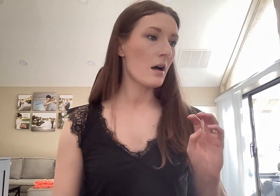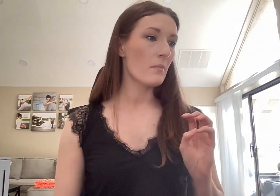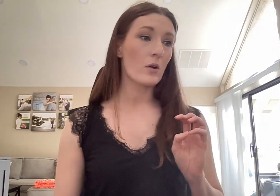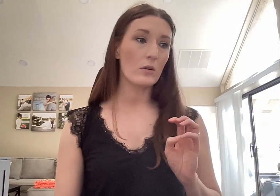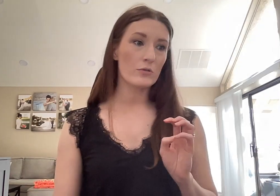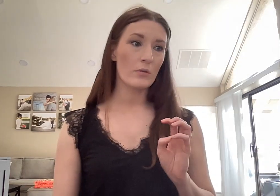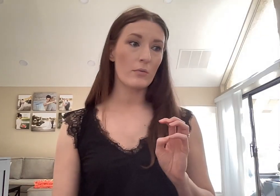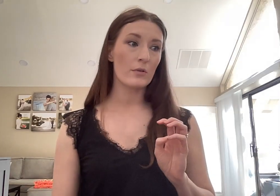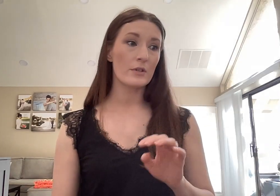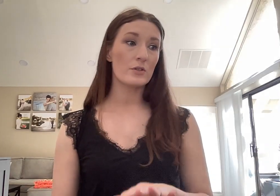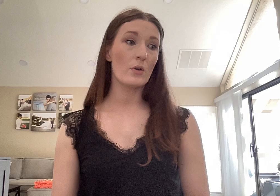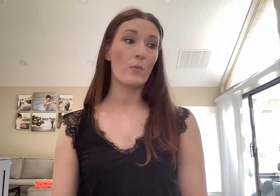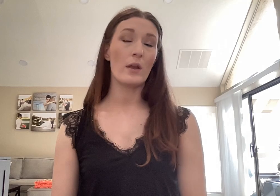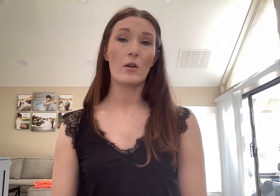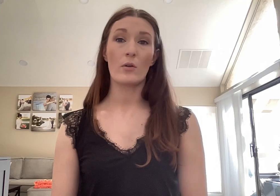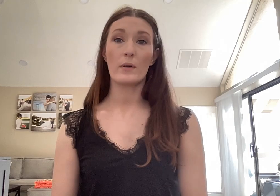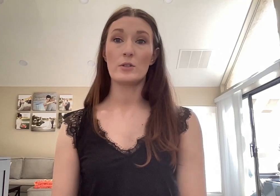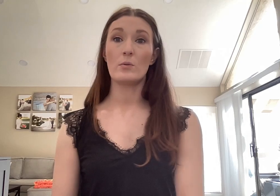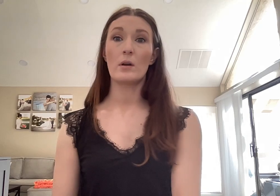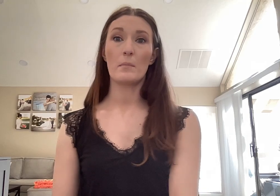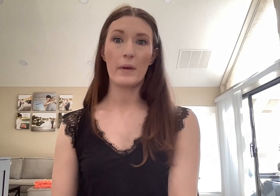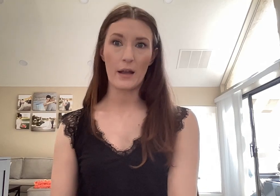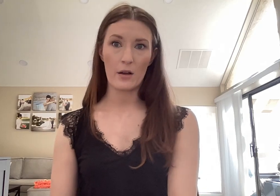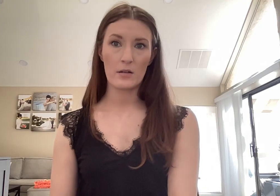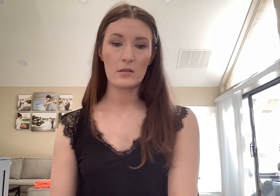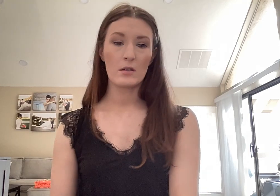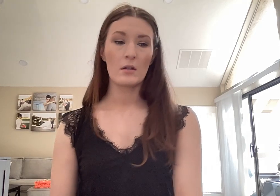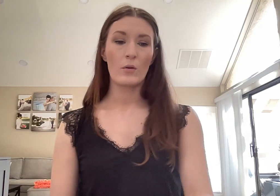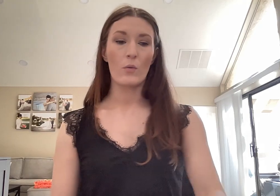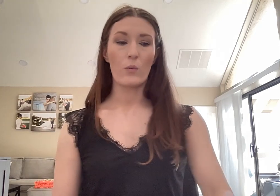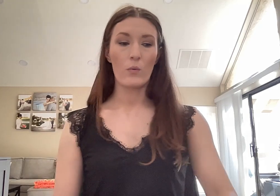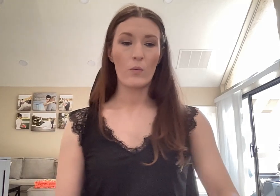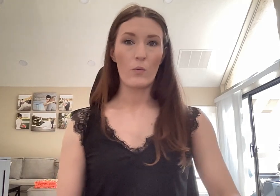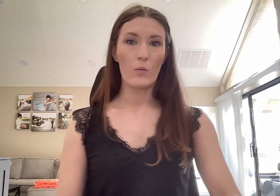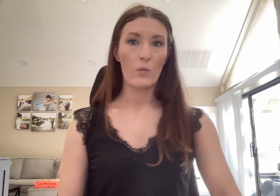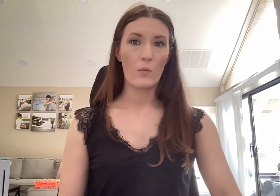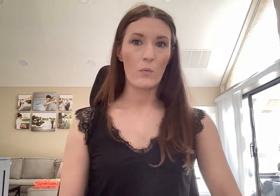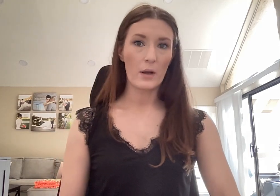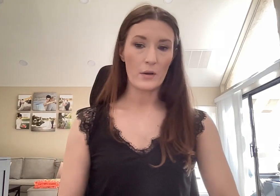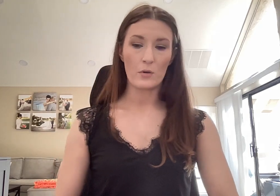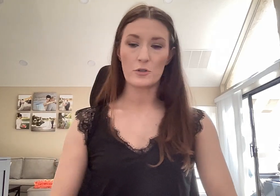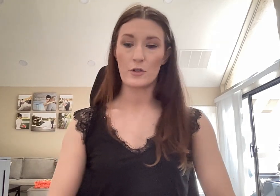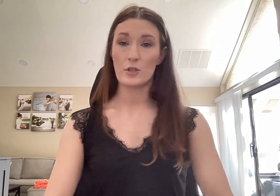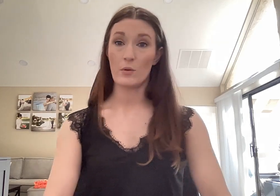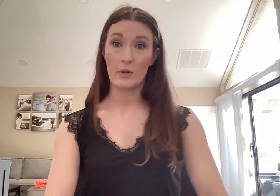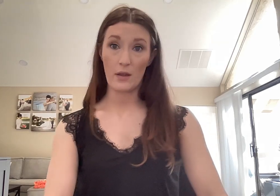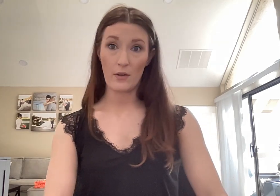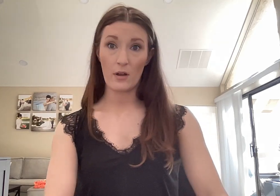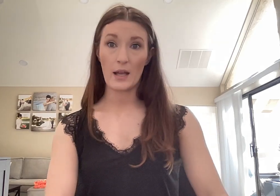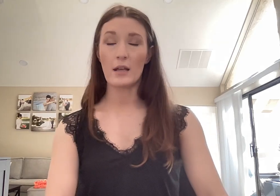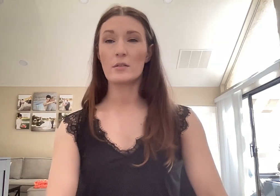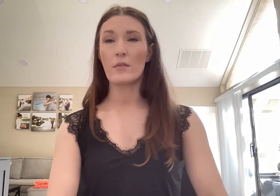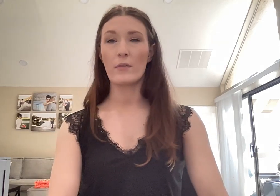Okay. Cultural rules. So we are going to compare one culture to another. Okay, so